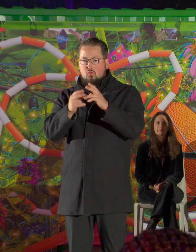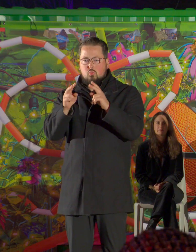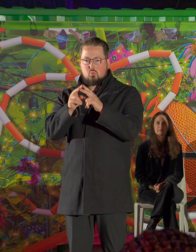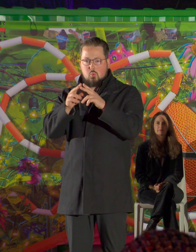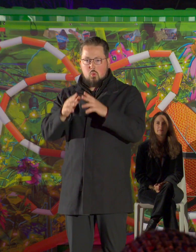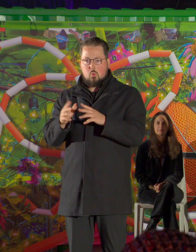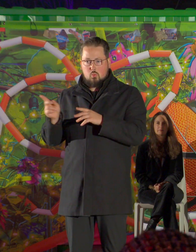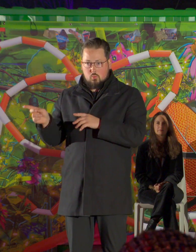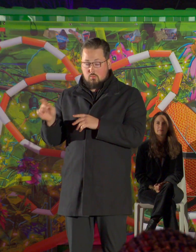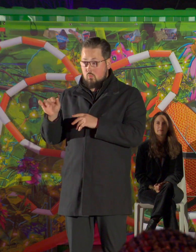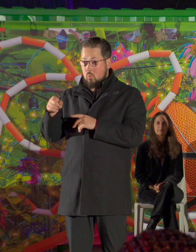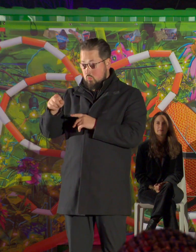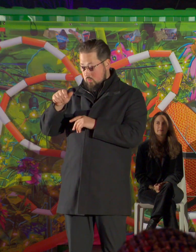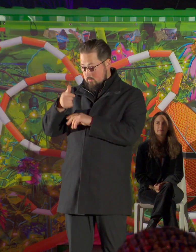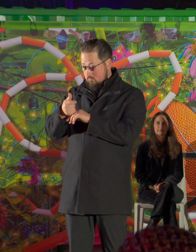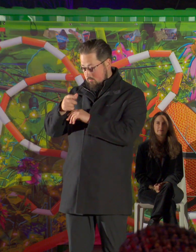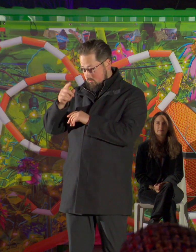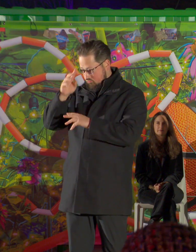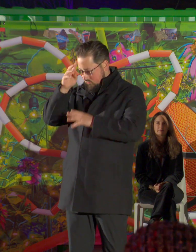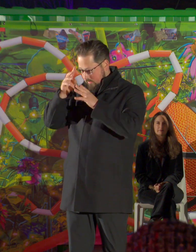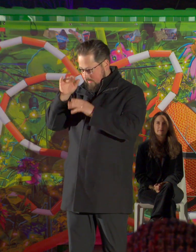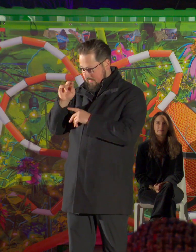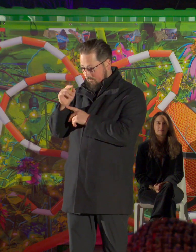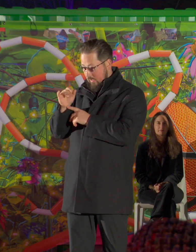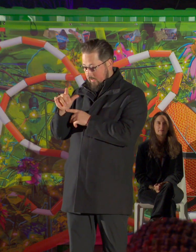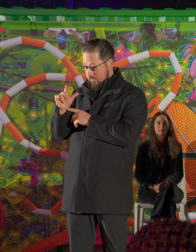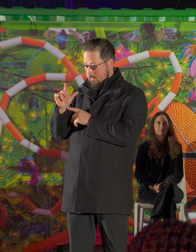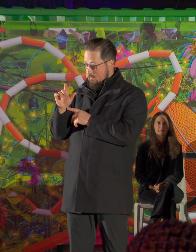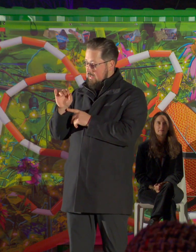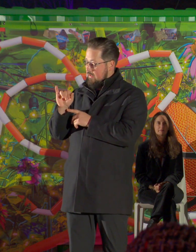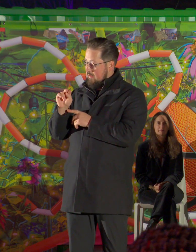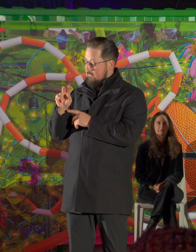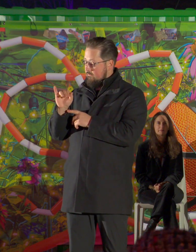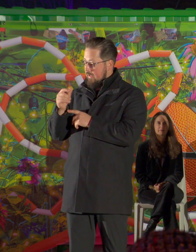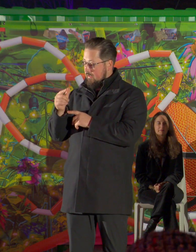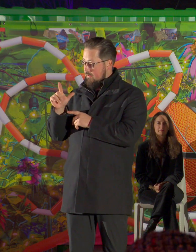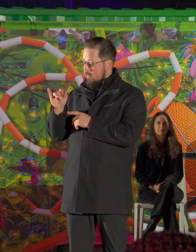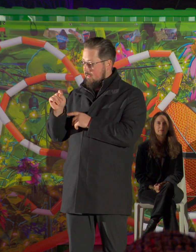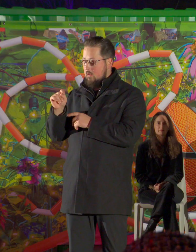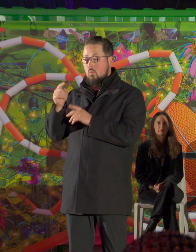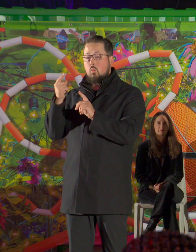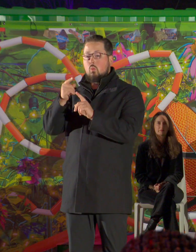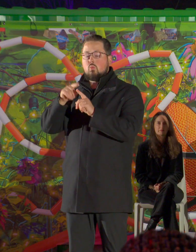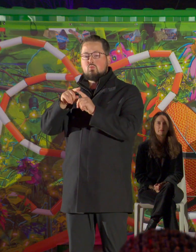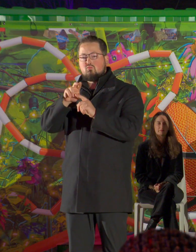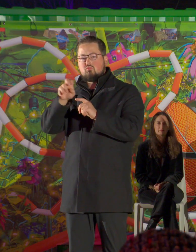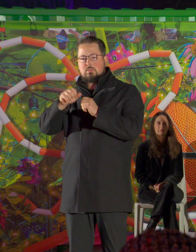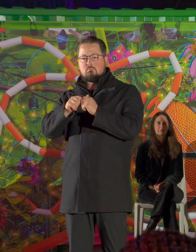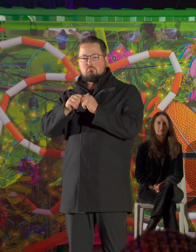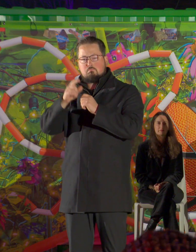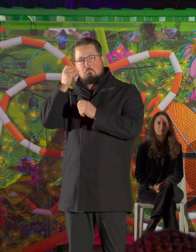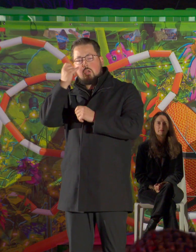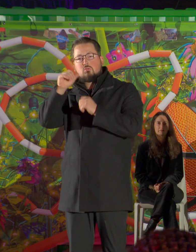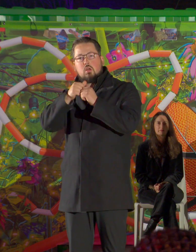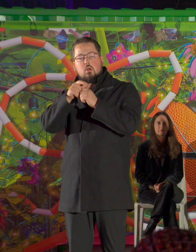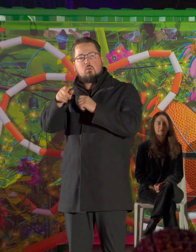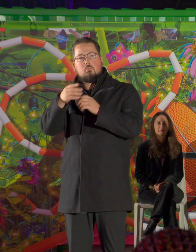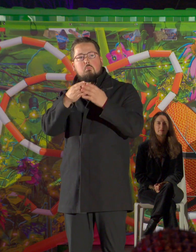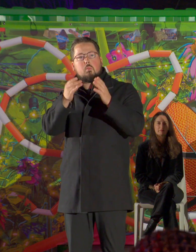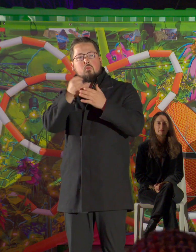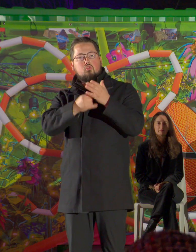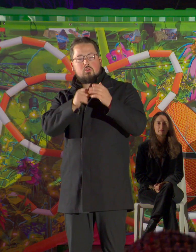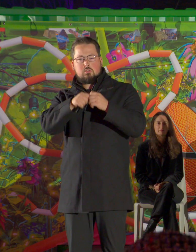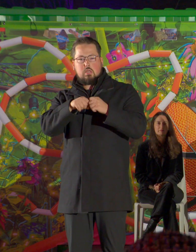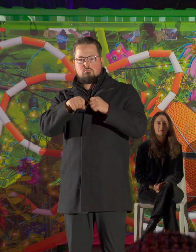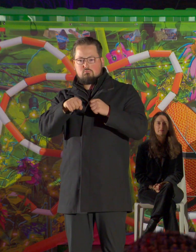set out to create Inviting Light, the goal was to reimagine how public art can activate community